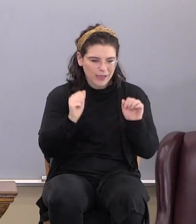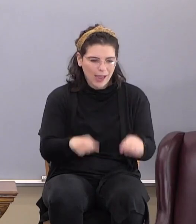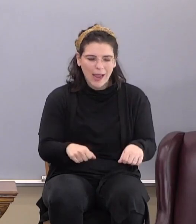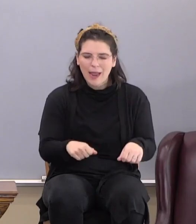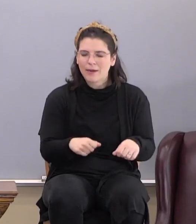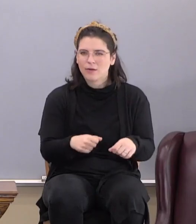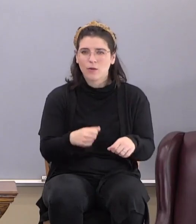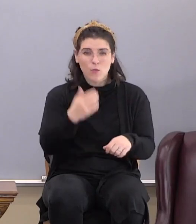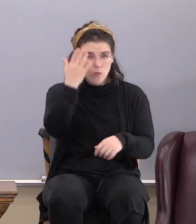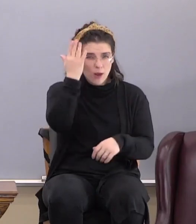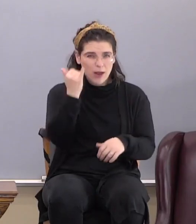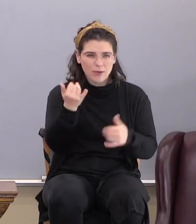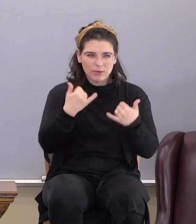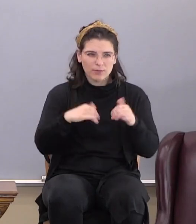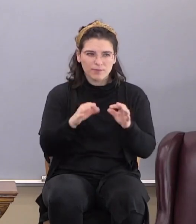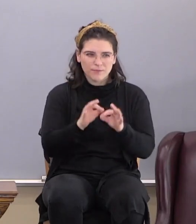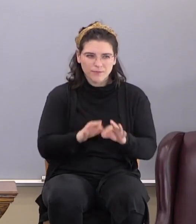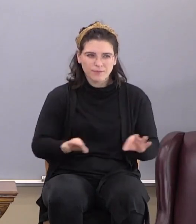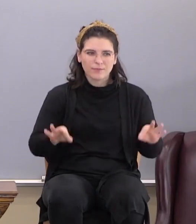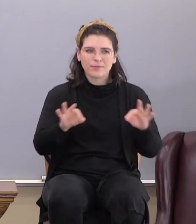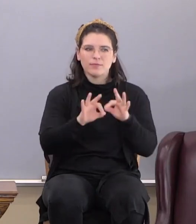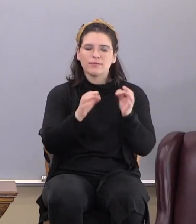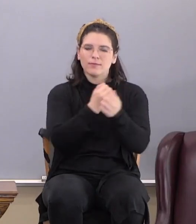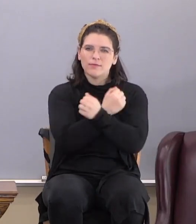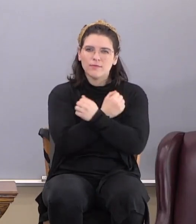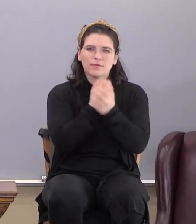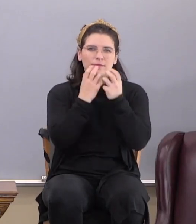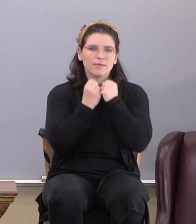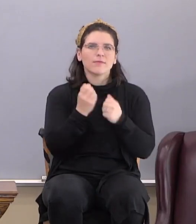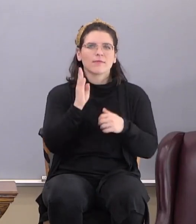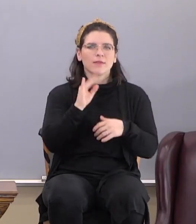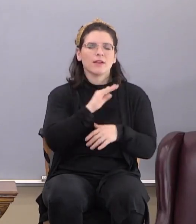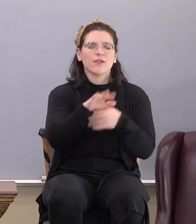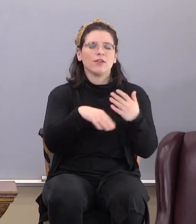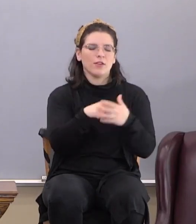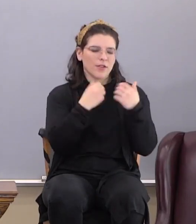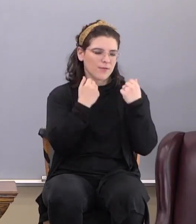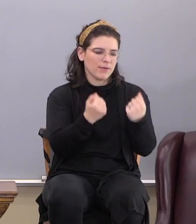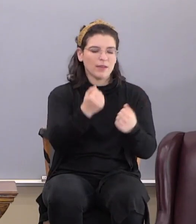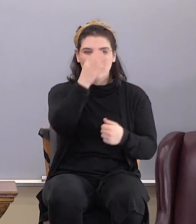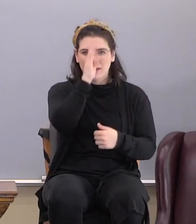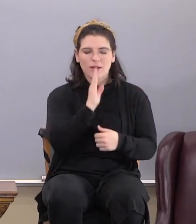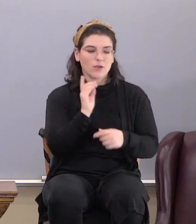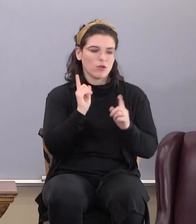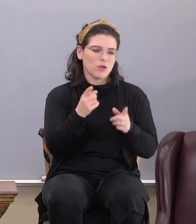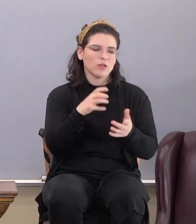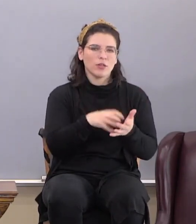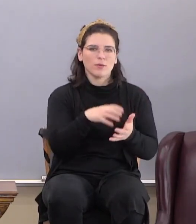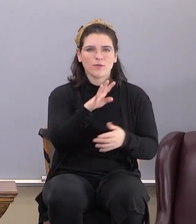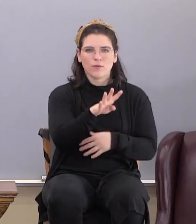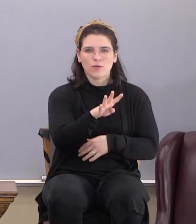by Almighty God. Now, the way we respond, what I'm getting at is go to chapter 4 very quickly,